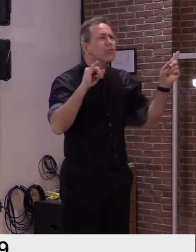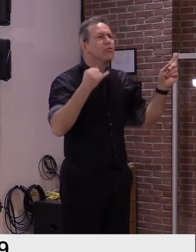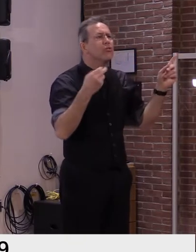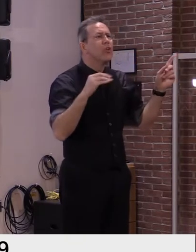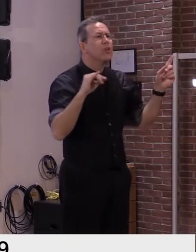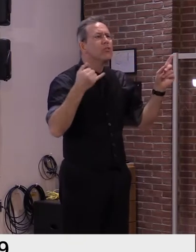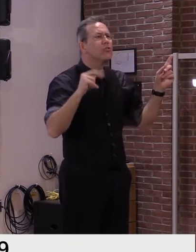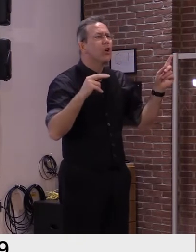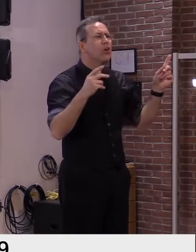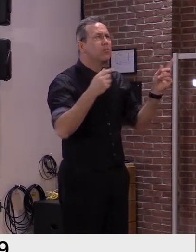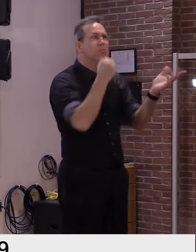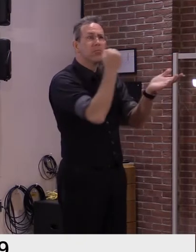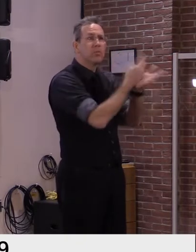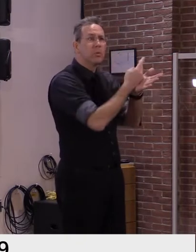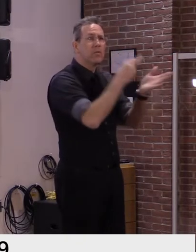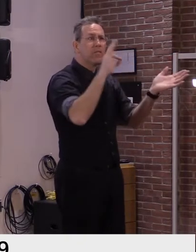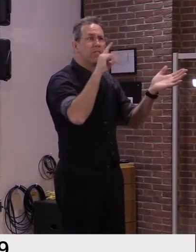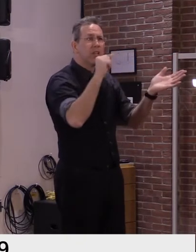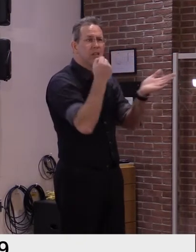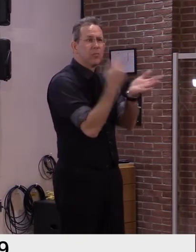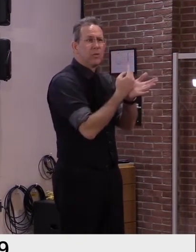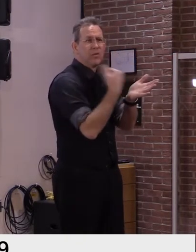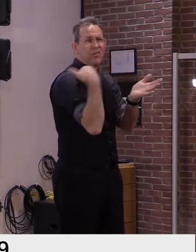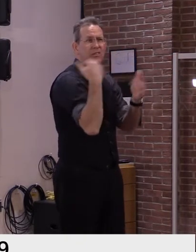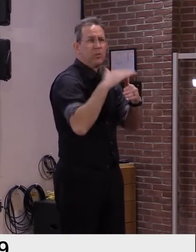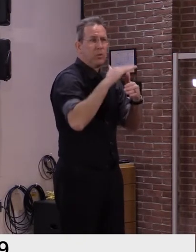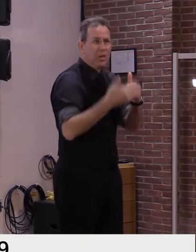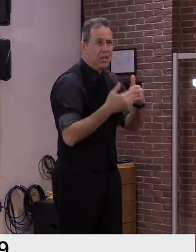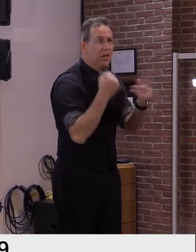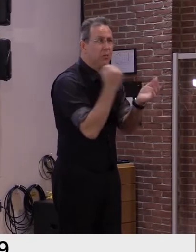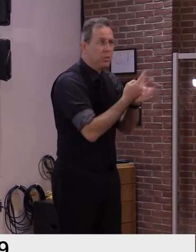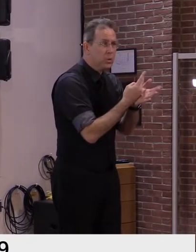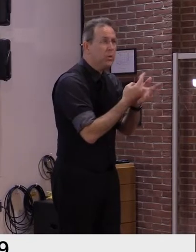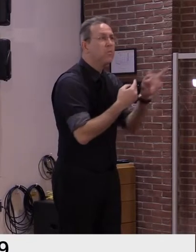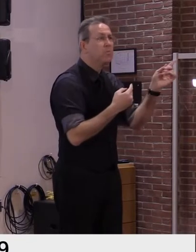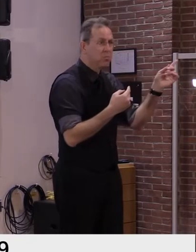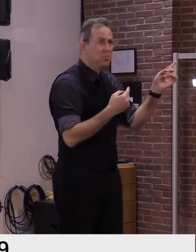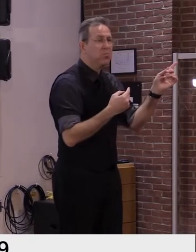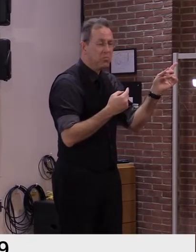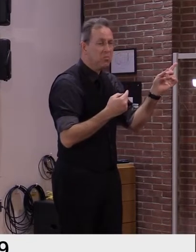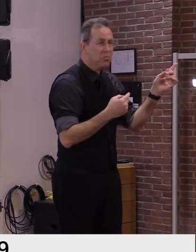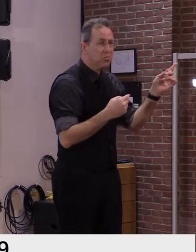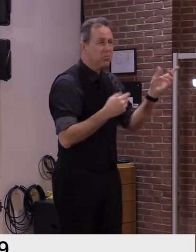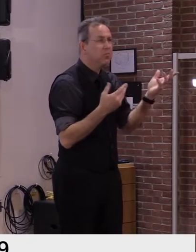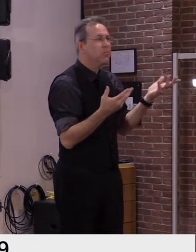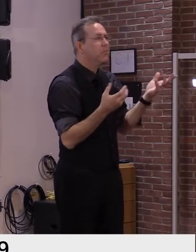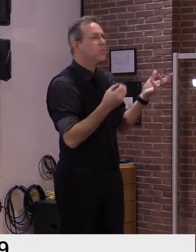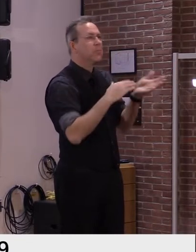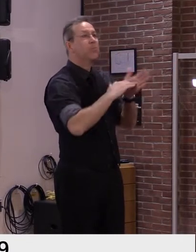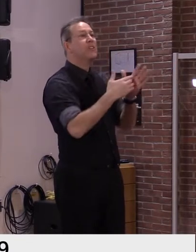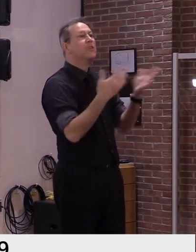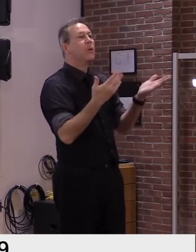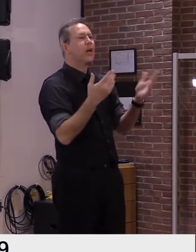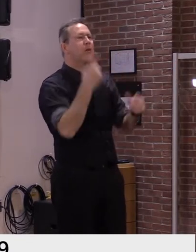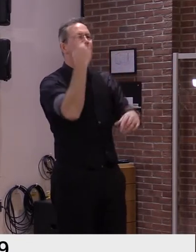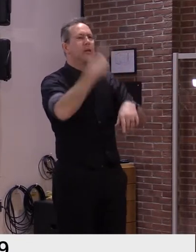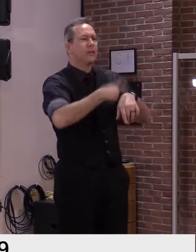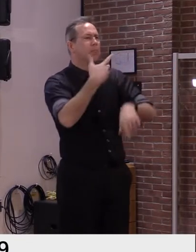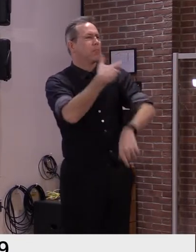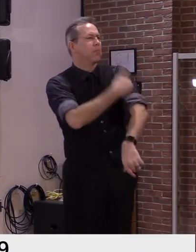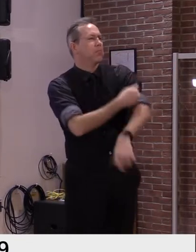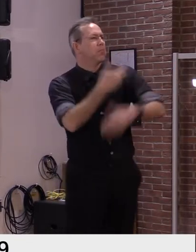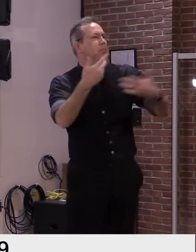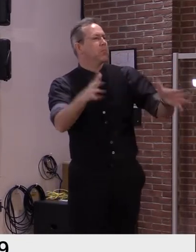approved for use by the FDA. In addition to being a single dose, it does not have